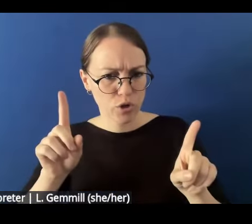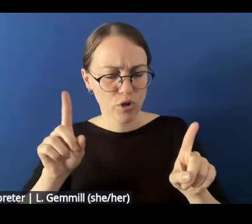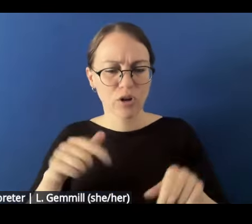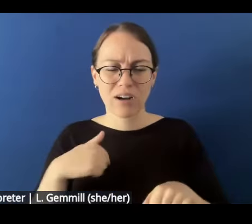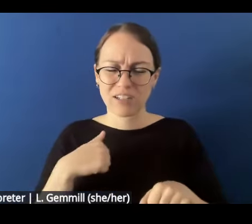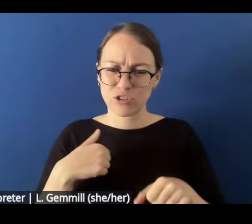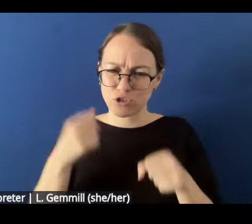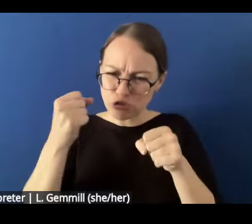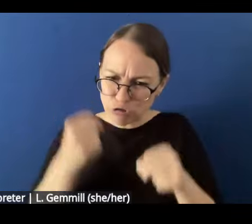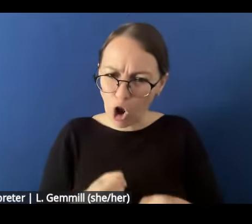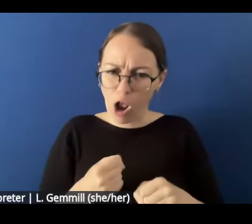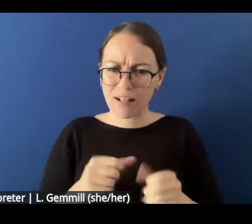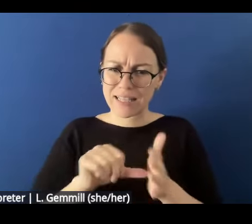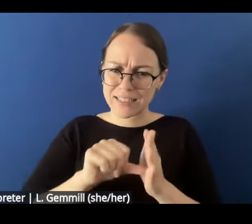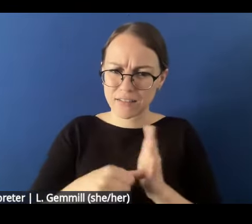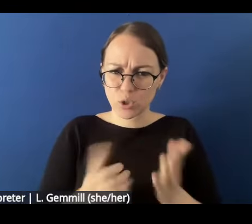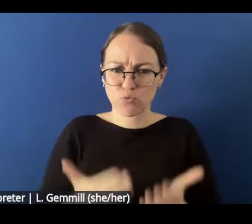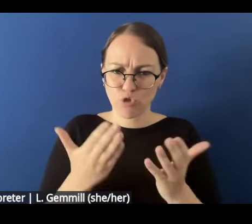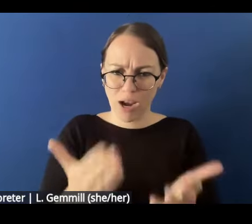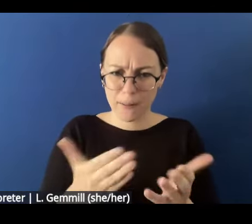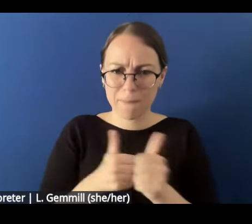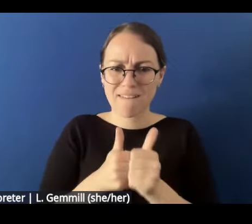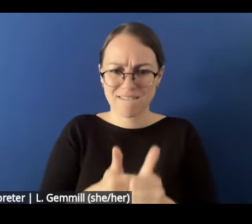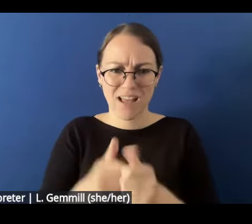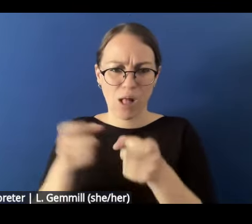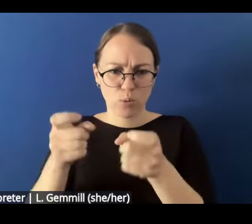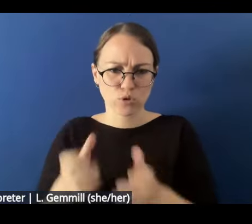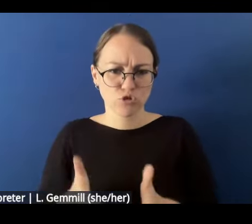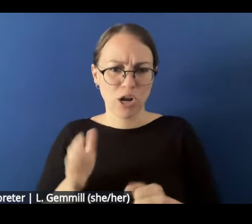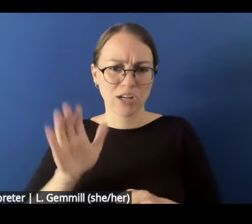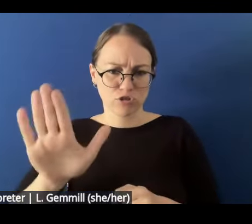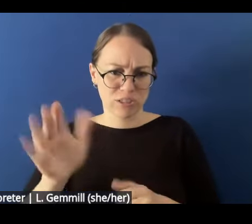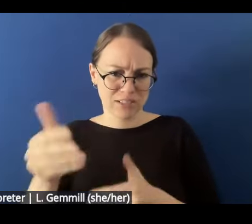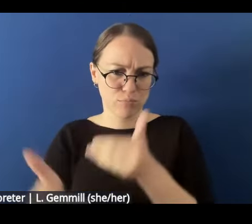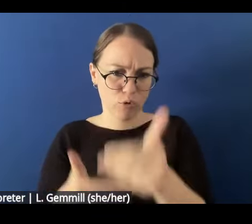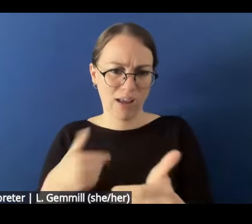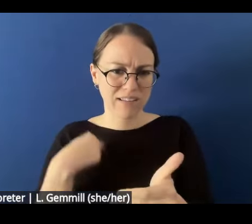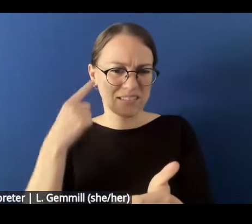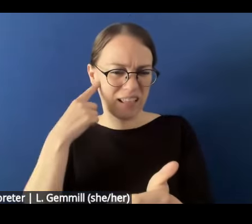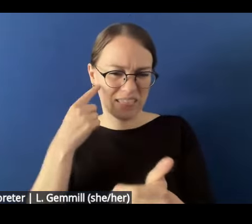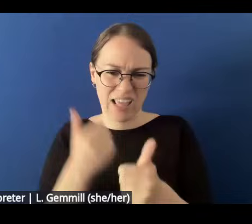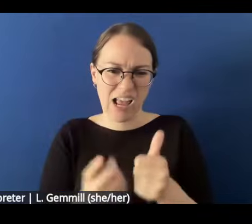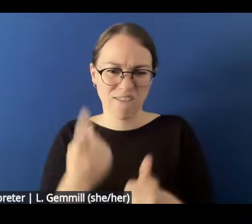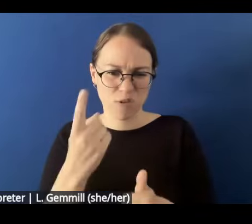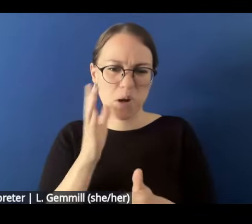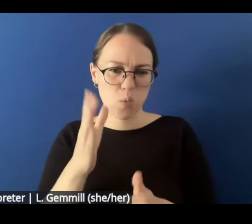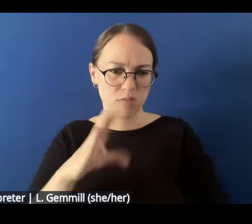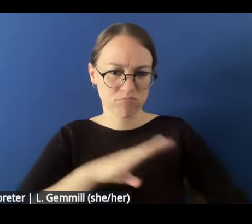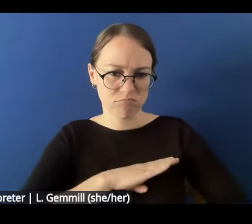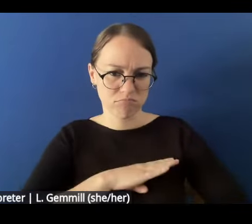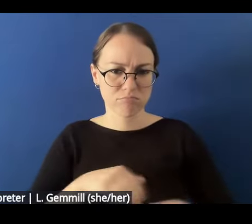that he's recommended. I think it will serve everybody. Thank you, Mr. Chair. That's all I have. Be glad to answer any questions.